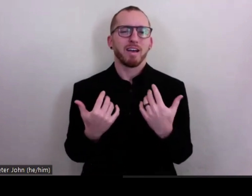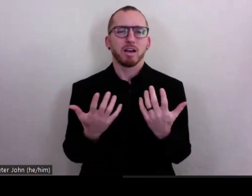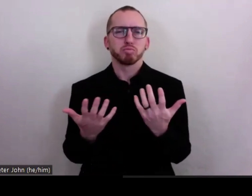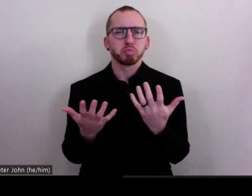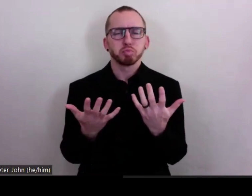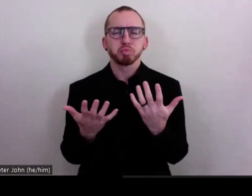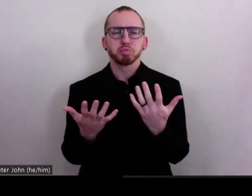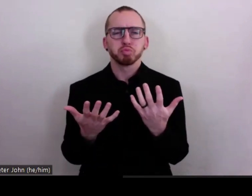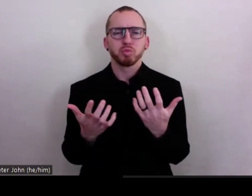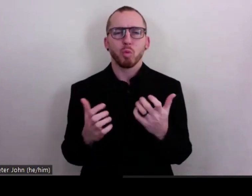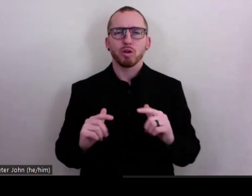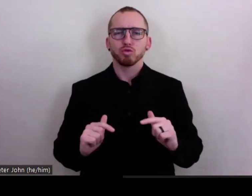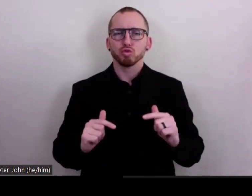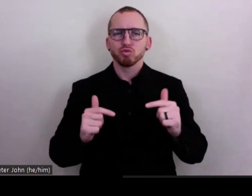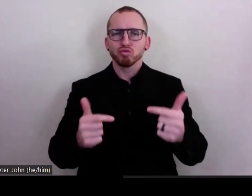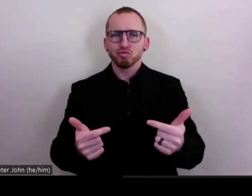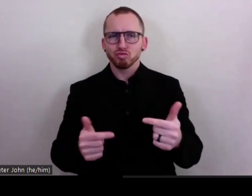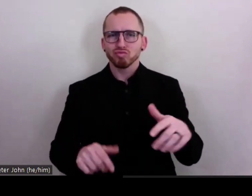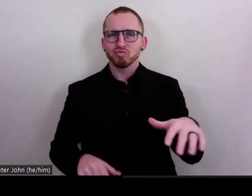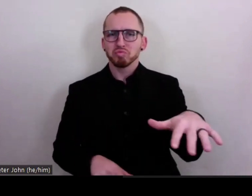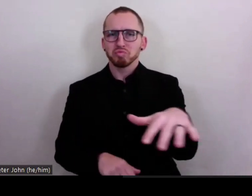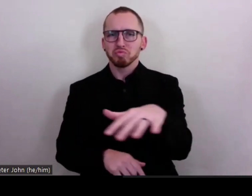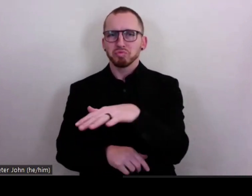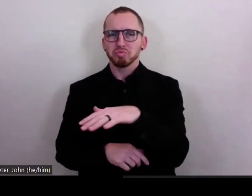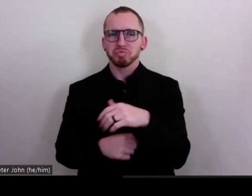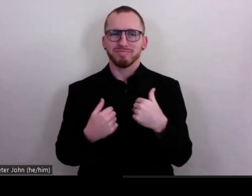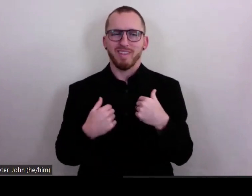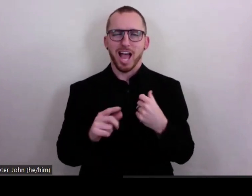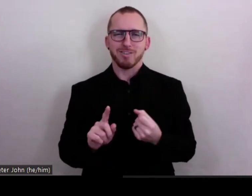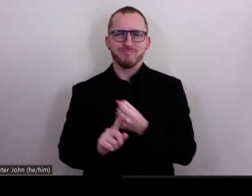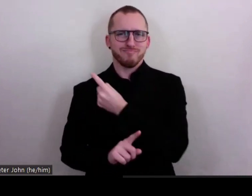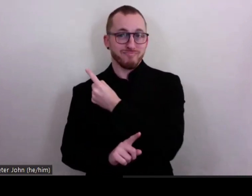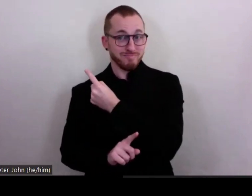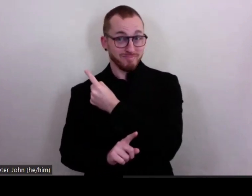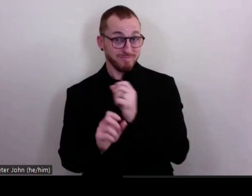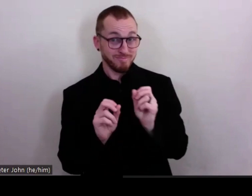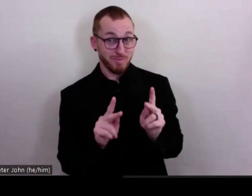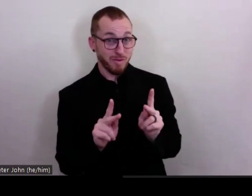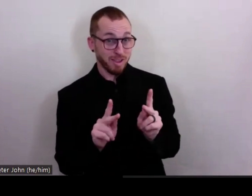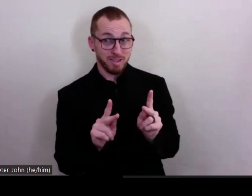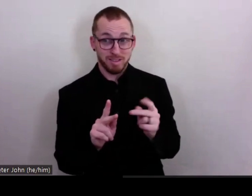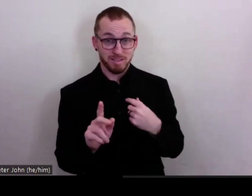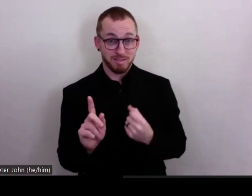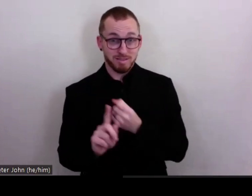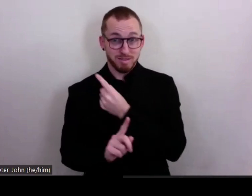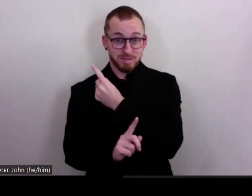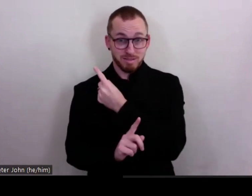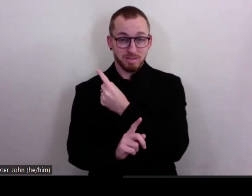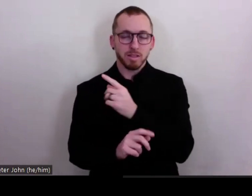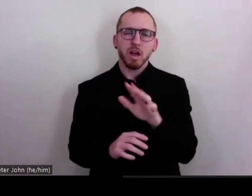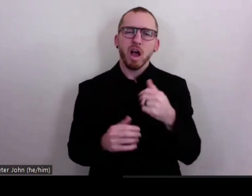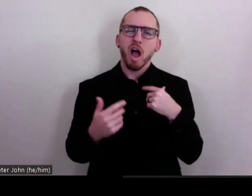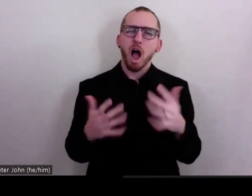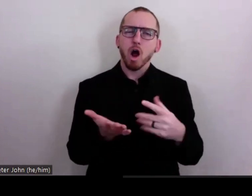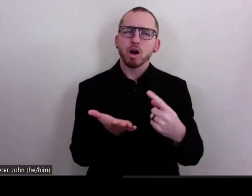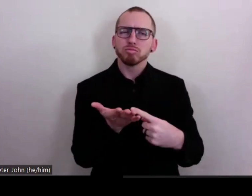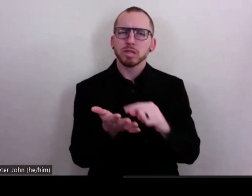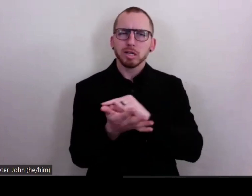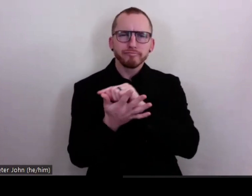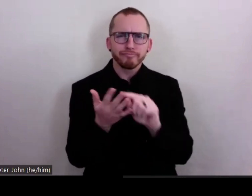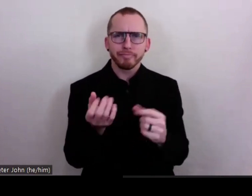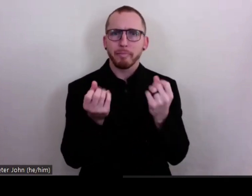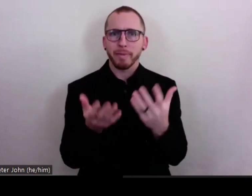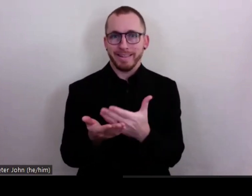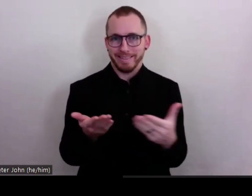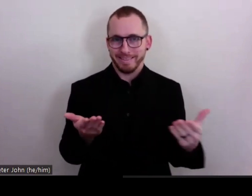open up the floors. It's okay. I'm deviating. Okay. Because I've talked about a lot of things,